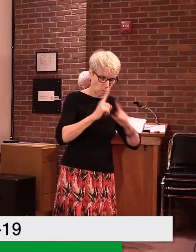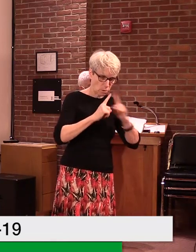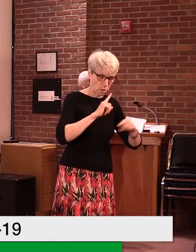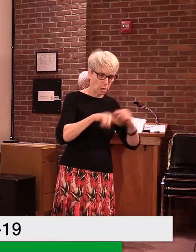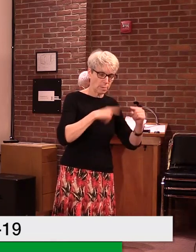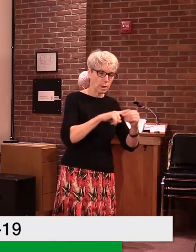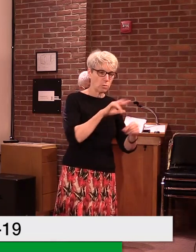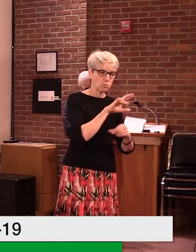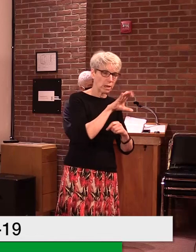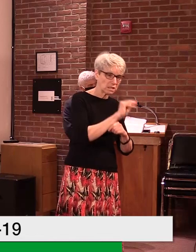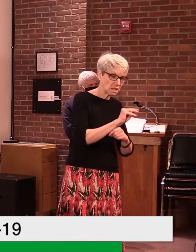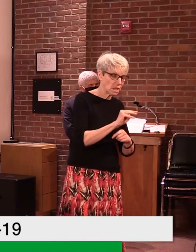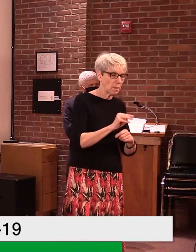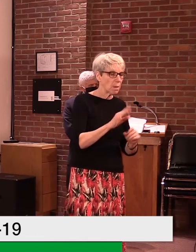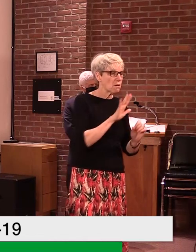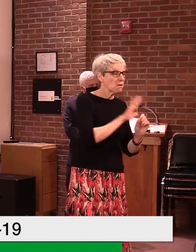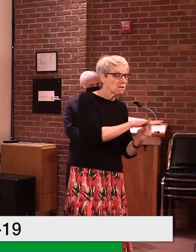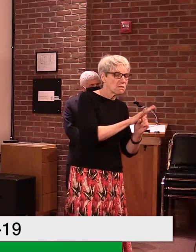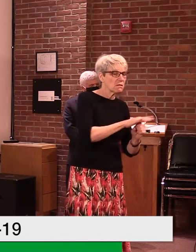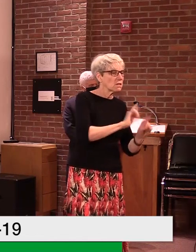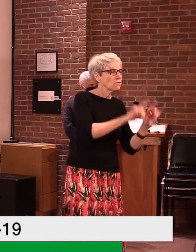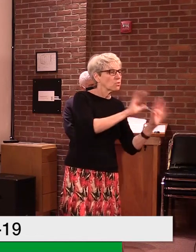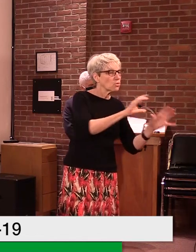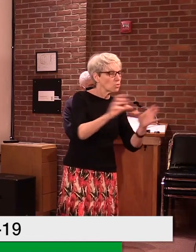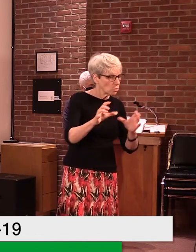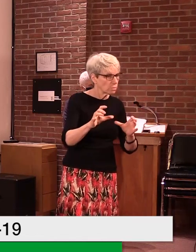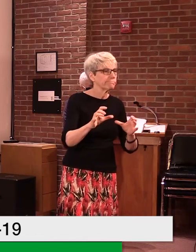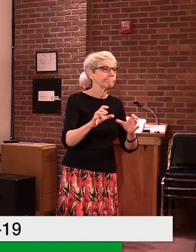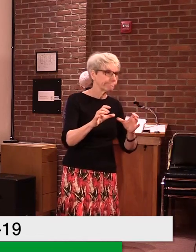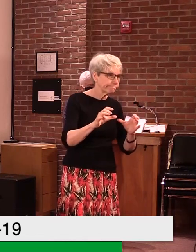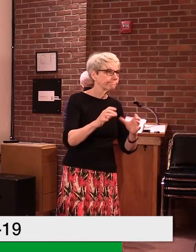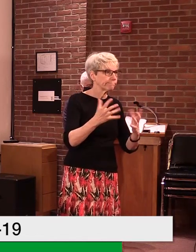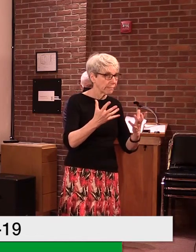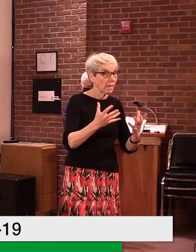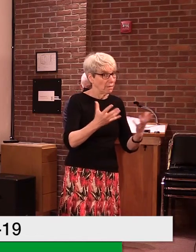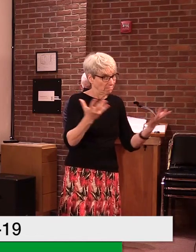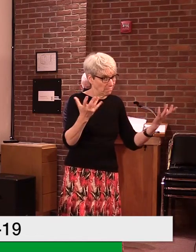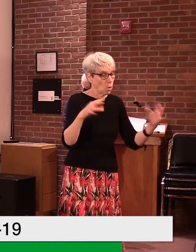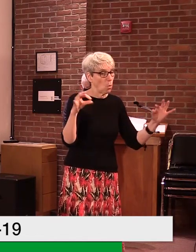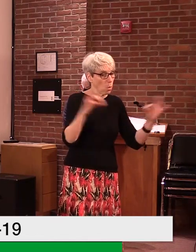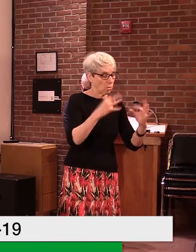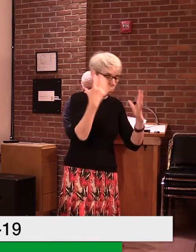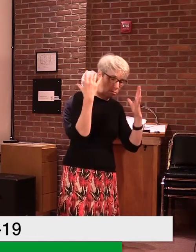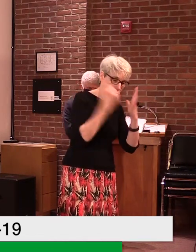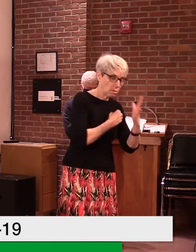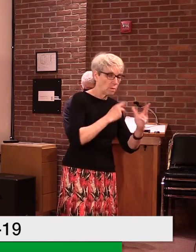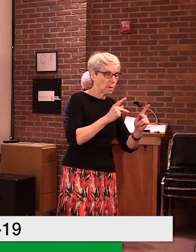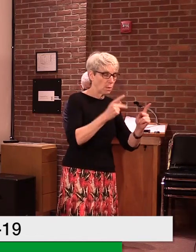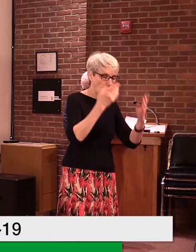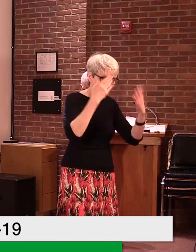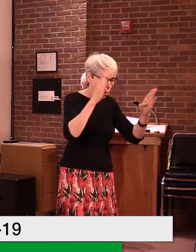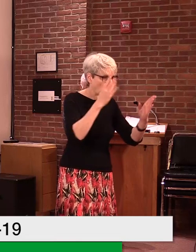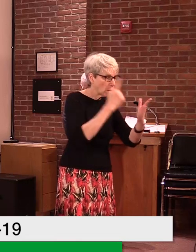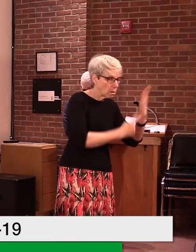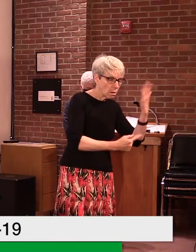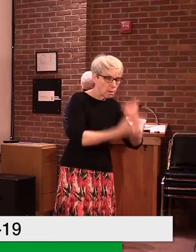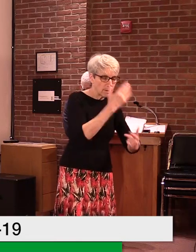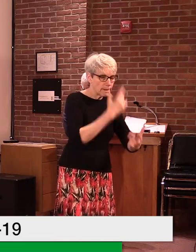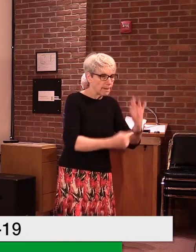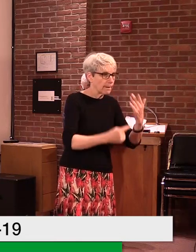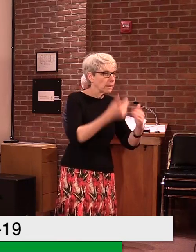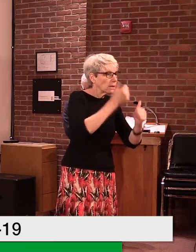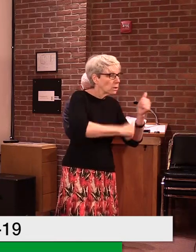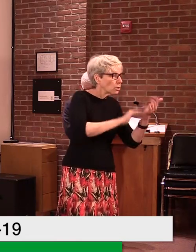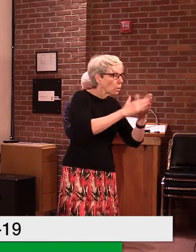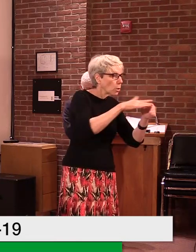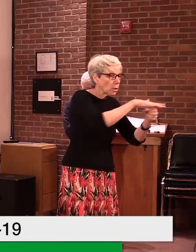presents is the primary way to respond, have communities get engaged in this conversation and find ways to mitigate the